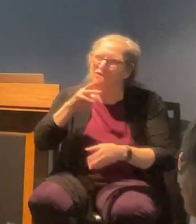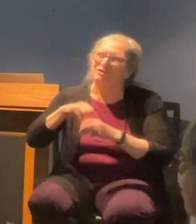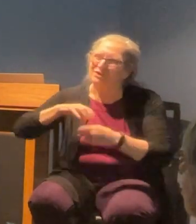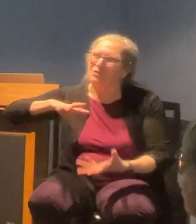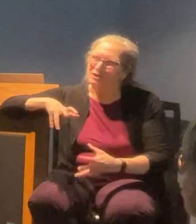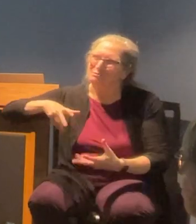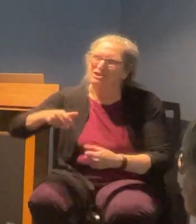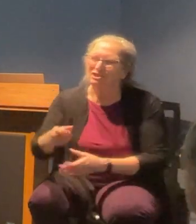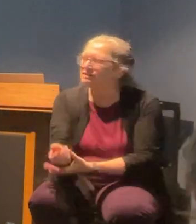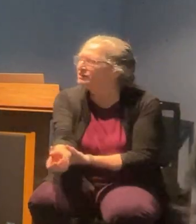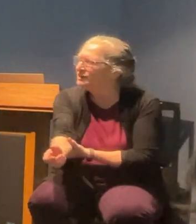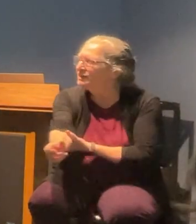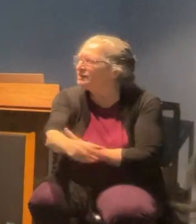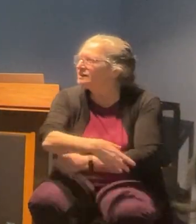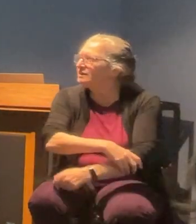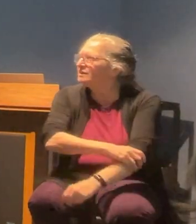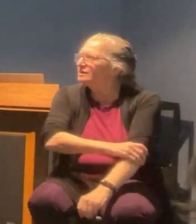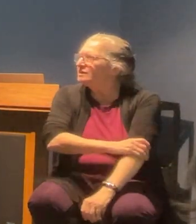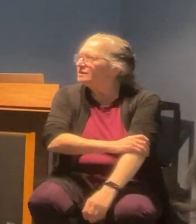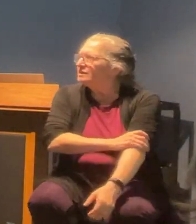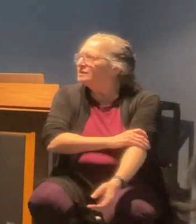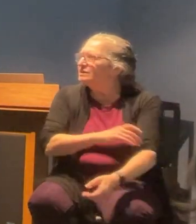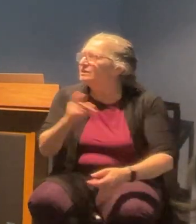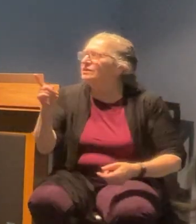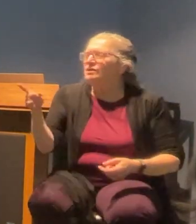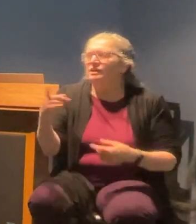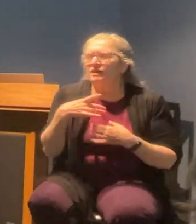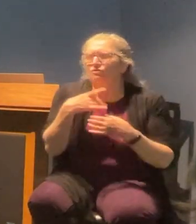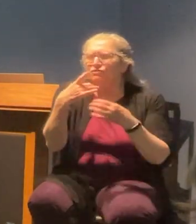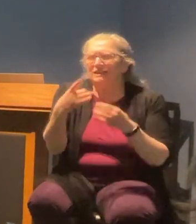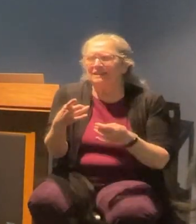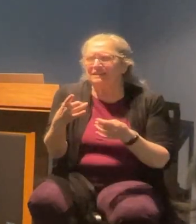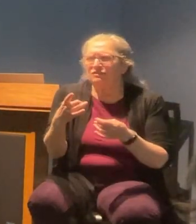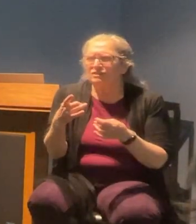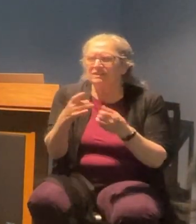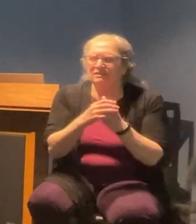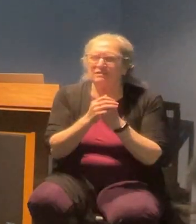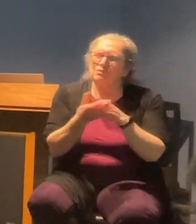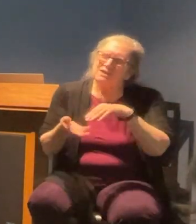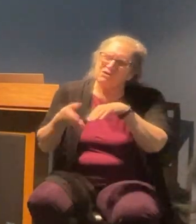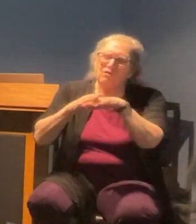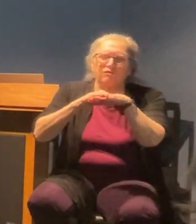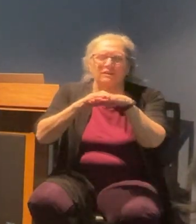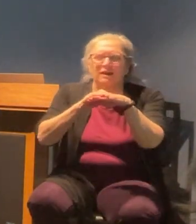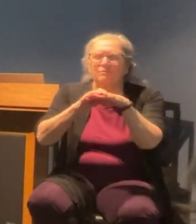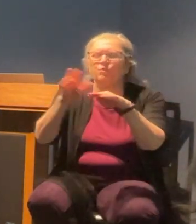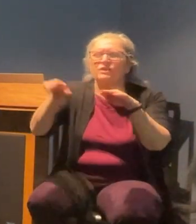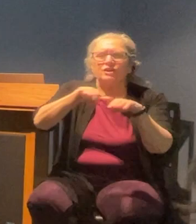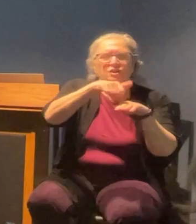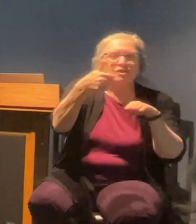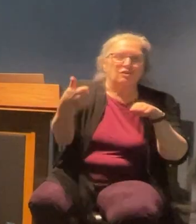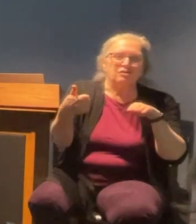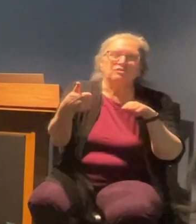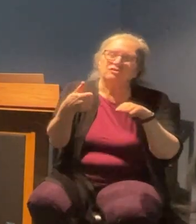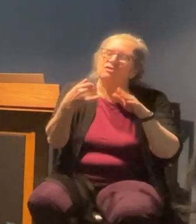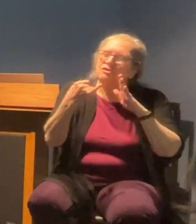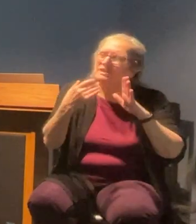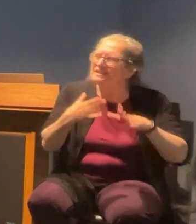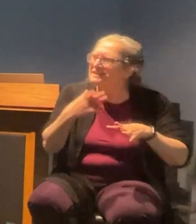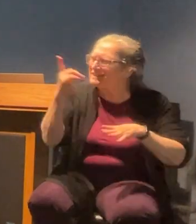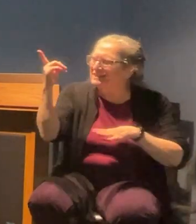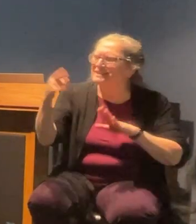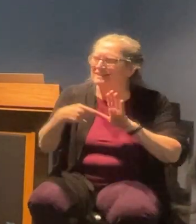analysis really, I thought, had like a really interesting overlap with one of the other works in this exhibition,